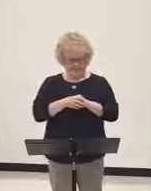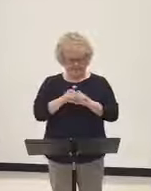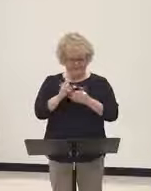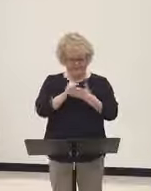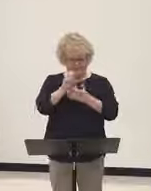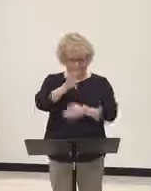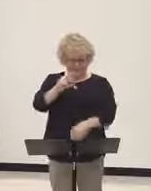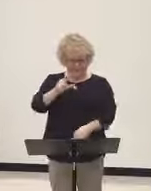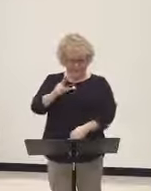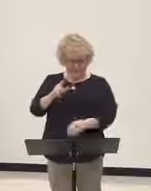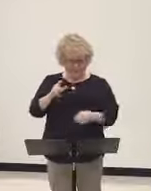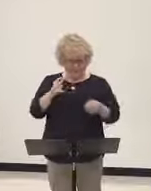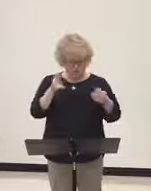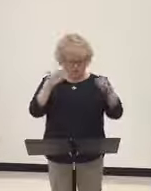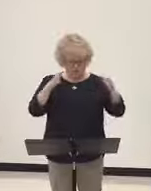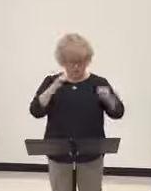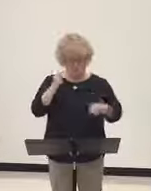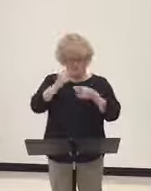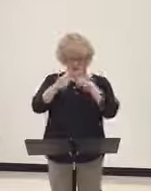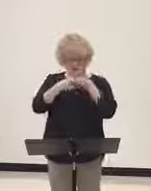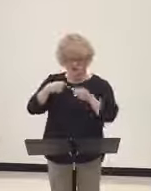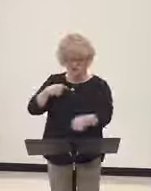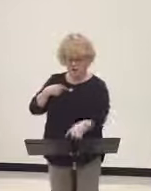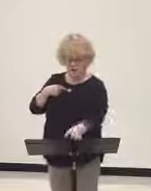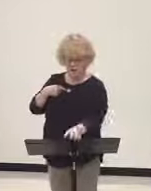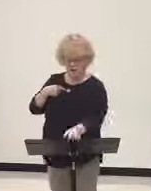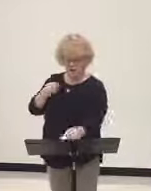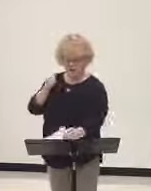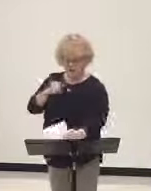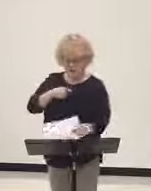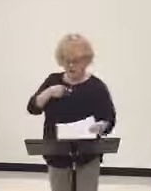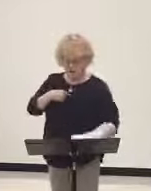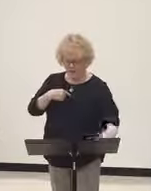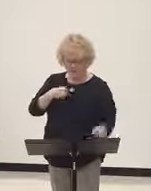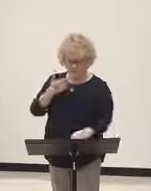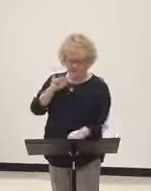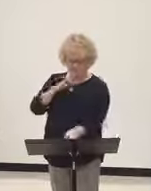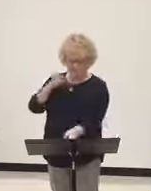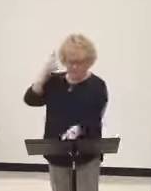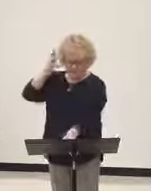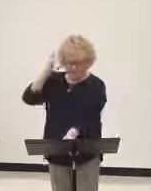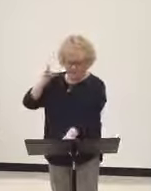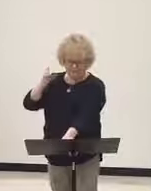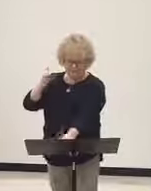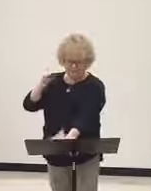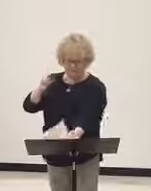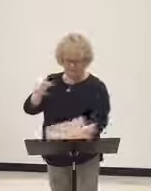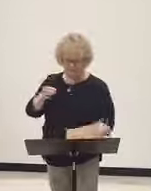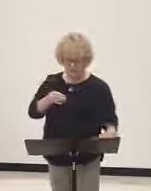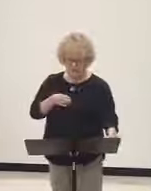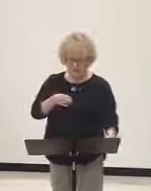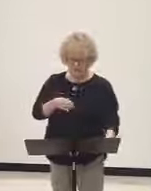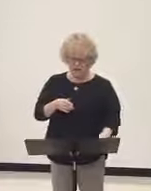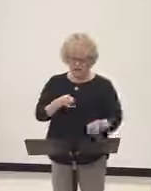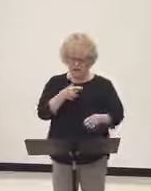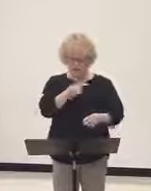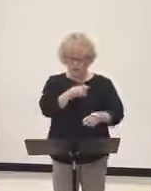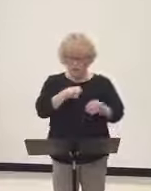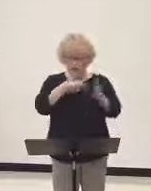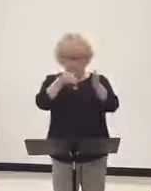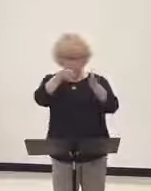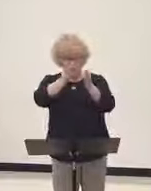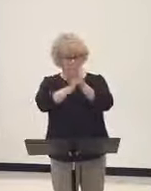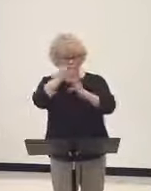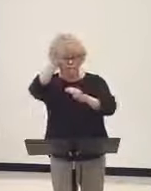Saint Michael, the Archangel, defend us in battle. Be our protection against the wickedness and snares of the